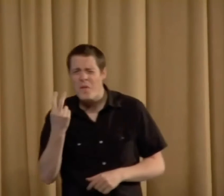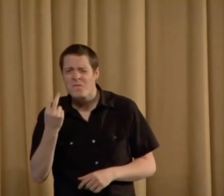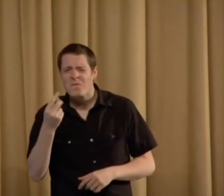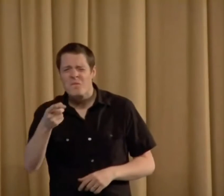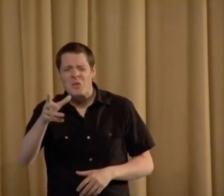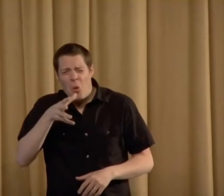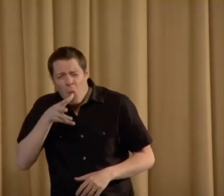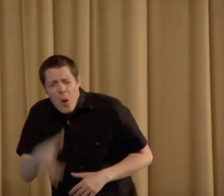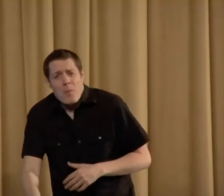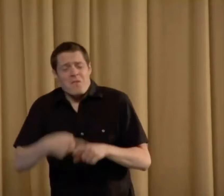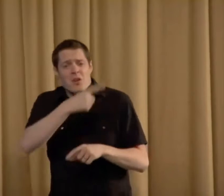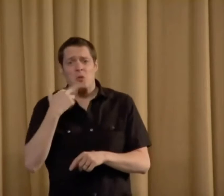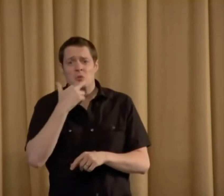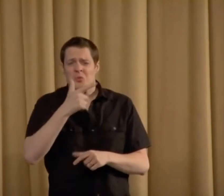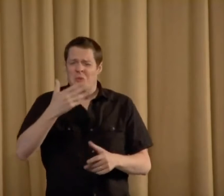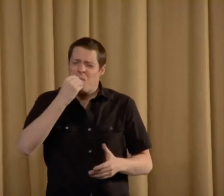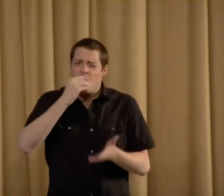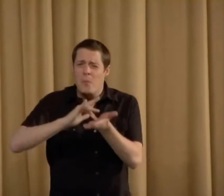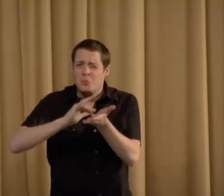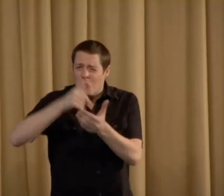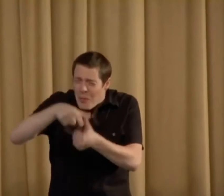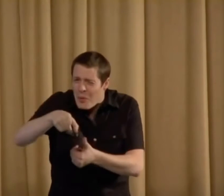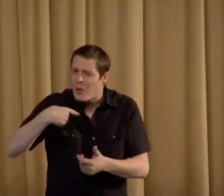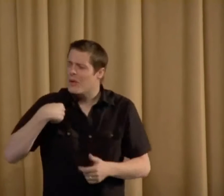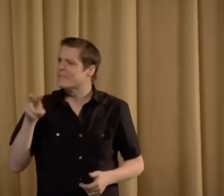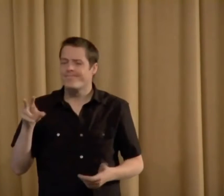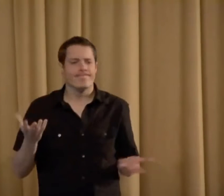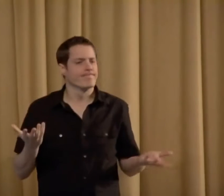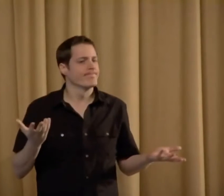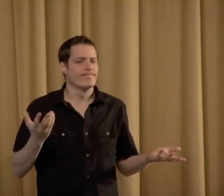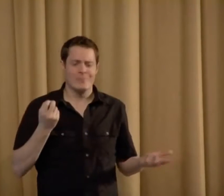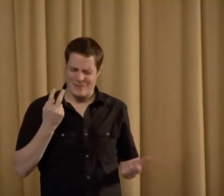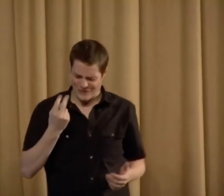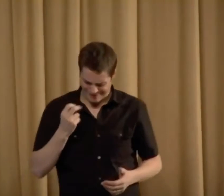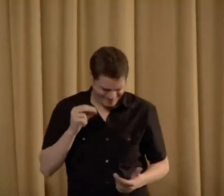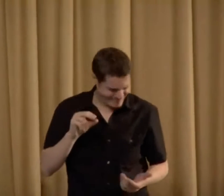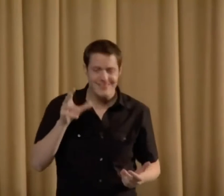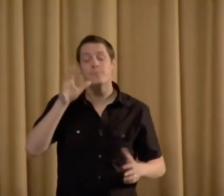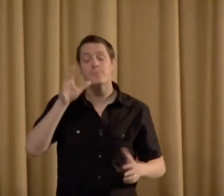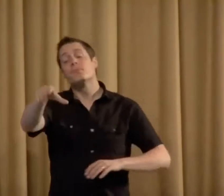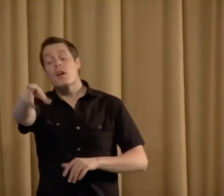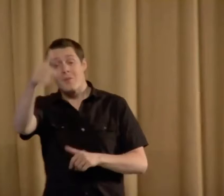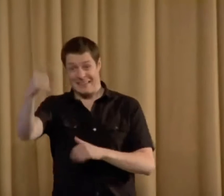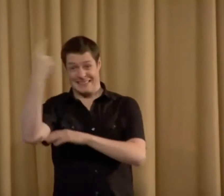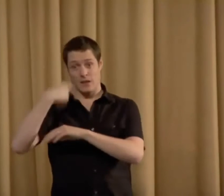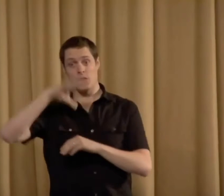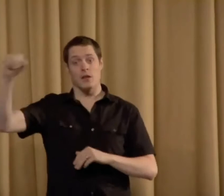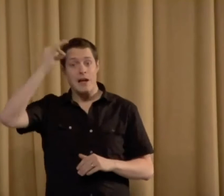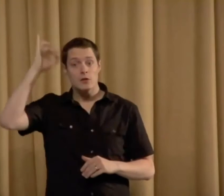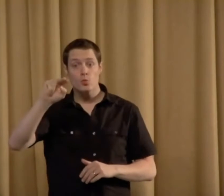My mom recently came up to me and she said, "You remember when you were 12 years old and we went to that restaurant and you puked everywhere?" I was like, 12 years old? No, I